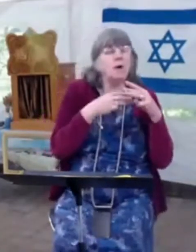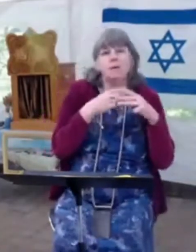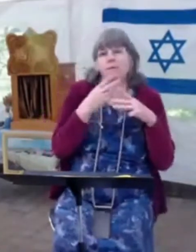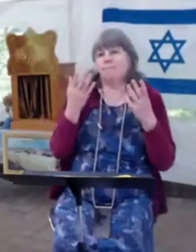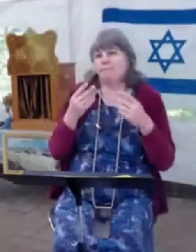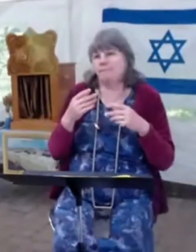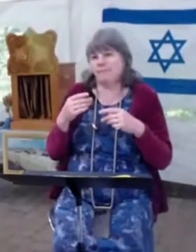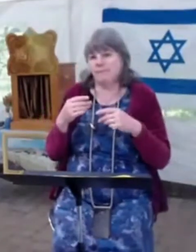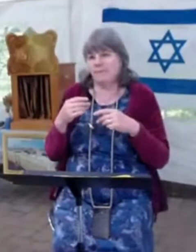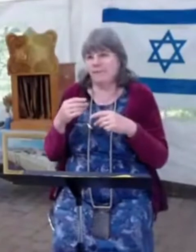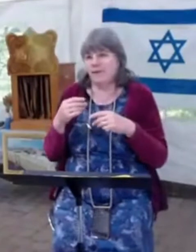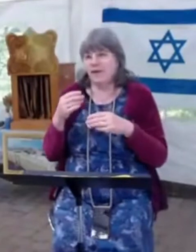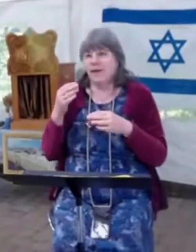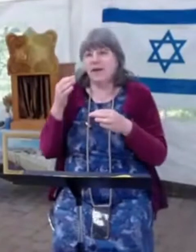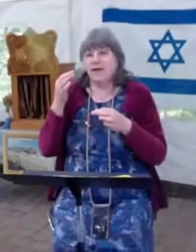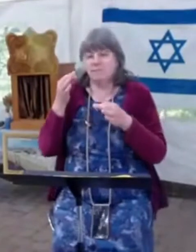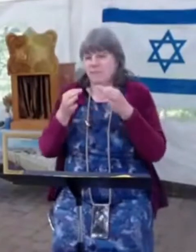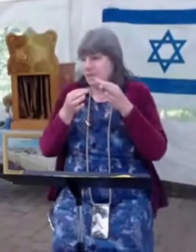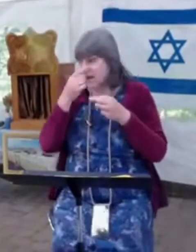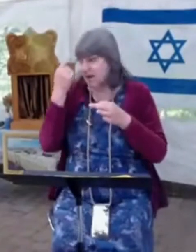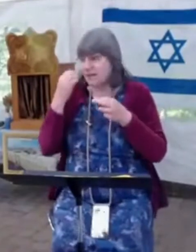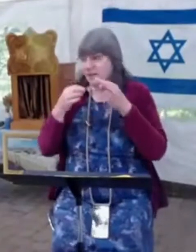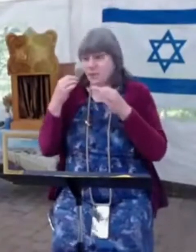Because if we were not, they could see it.